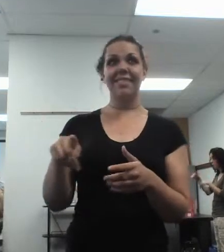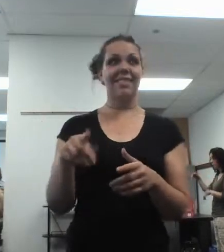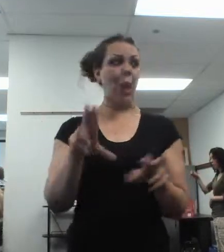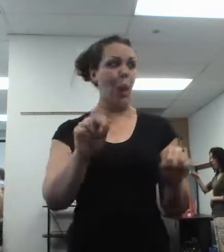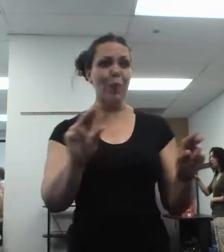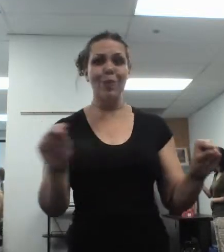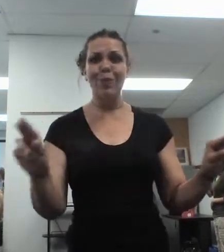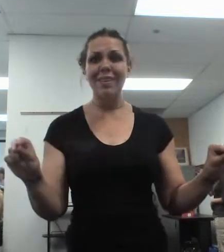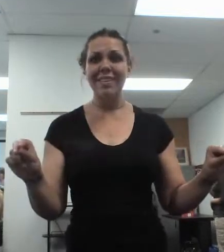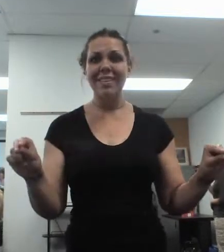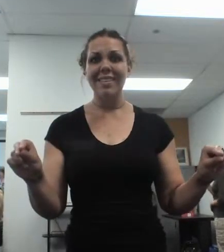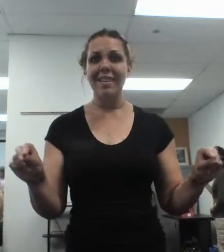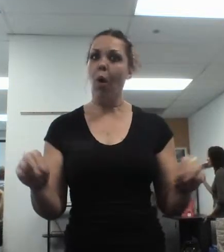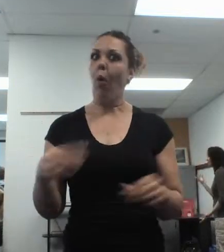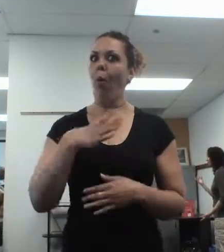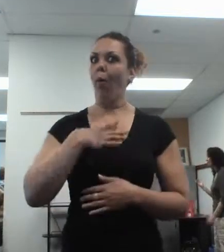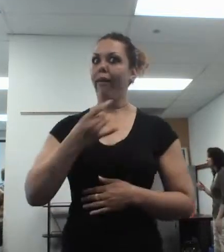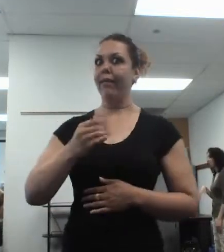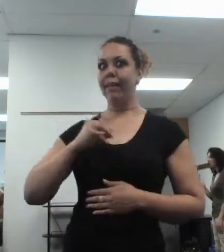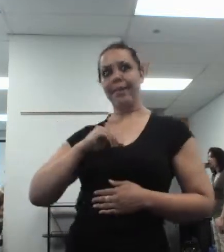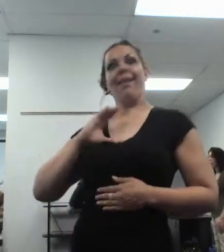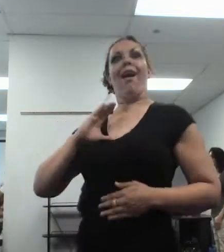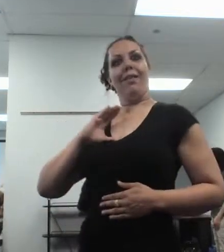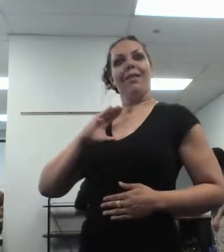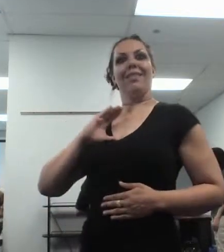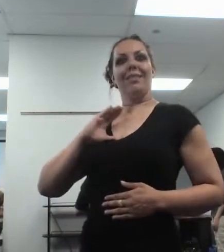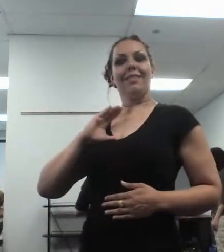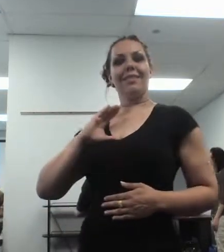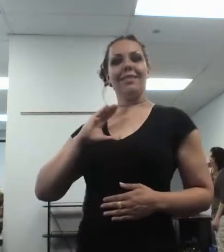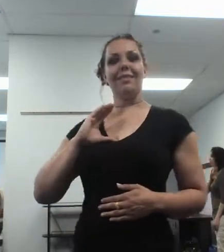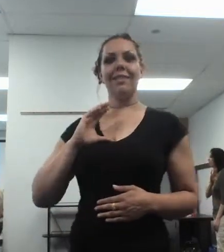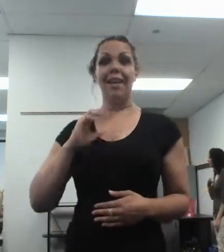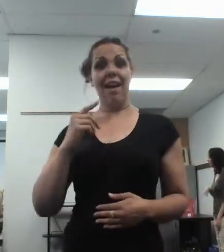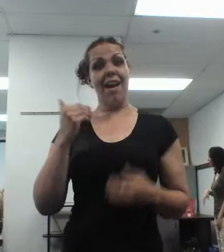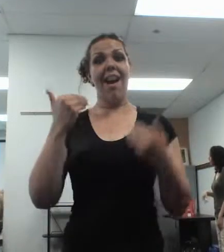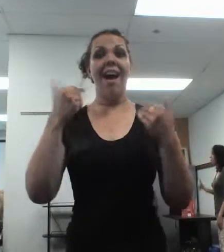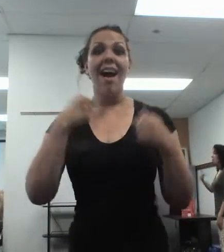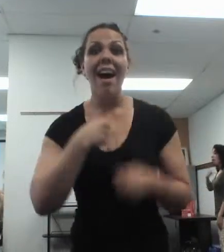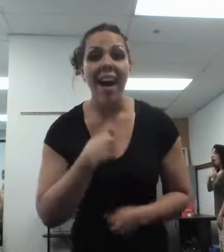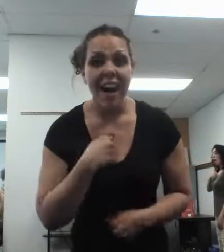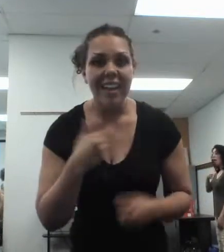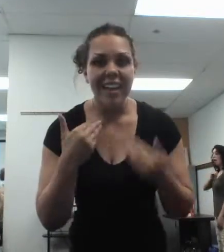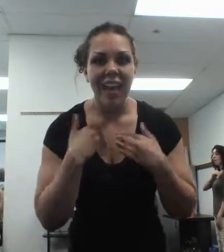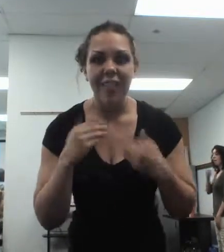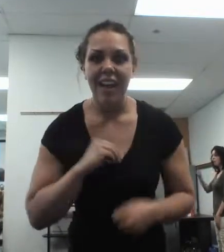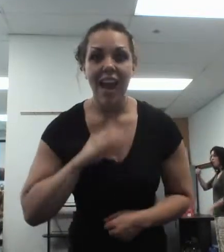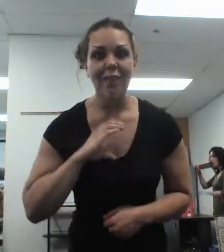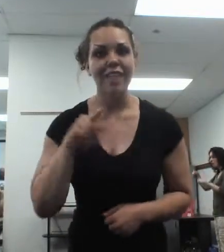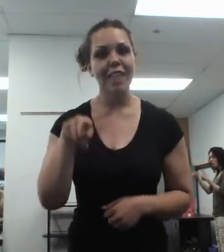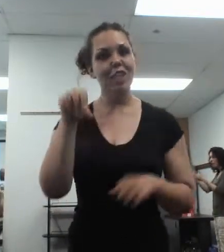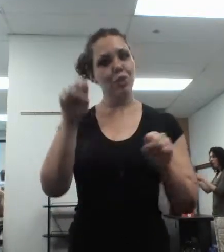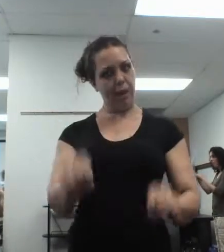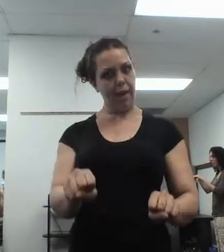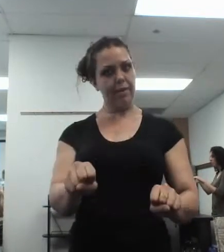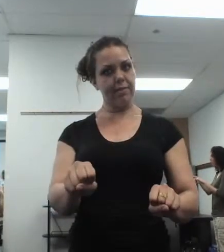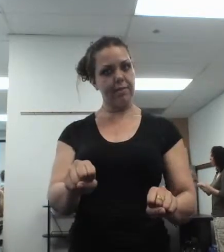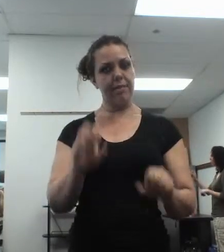I like that confidence. I have confidence that you can. All right, next,